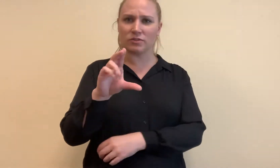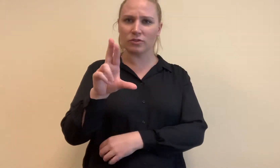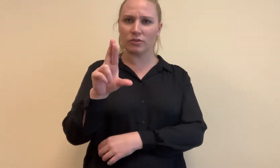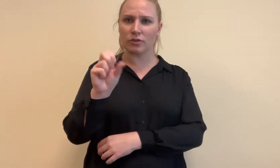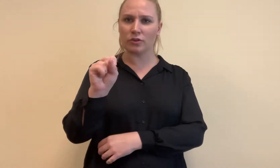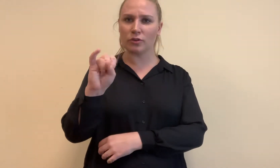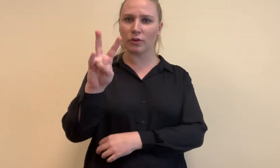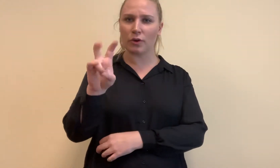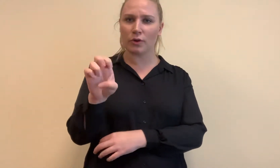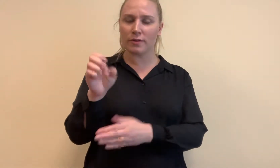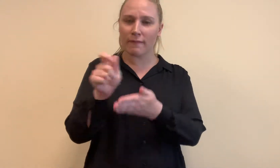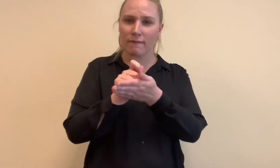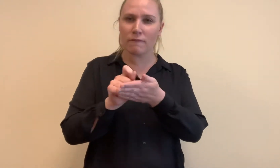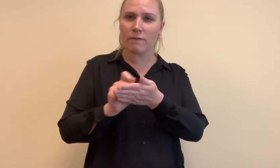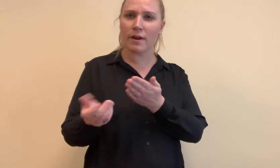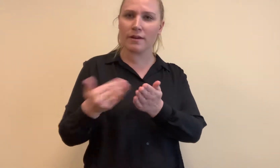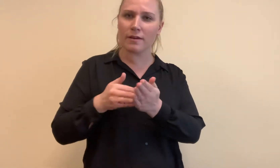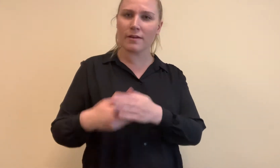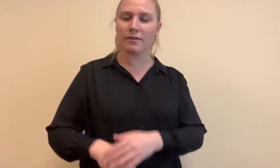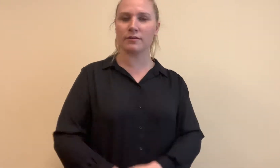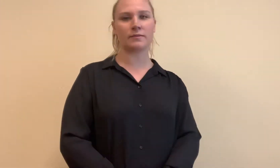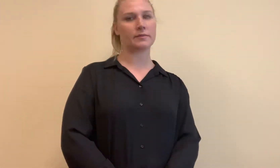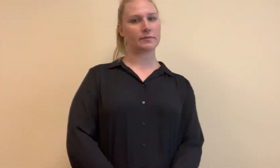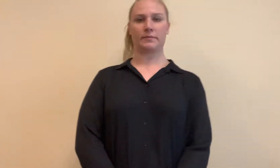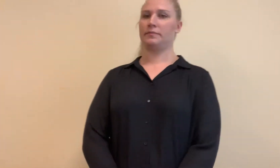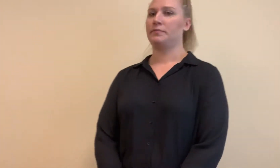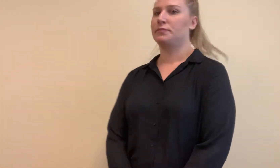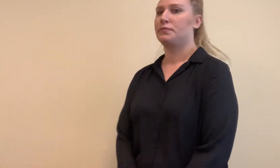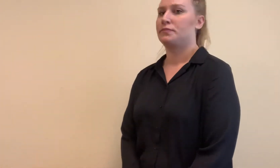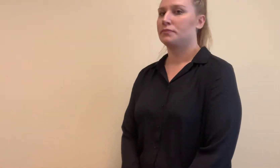plan to bring cursive writing back. There you go.